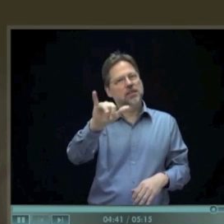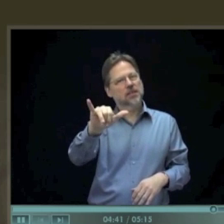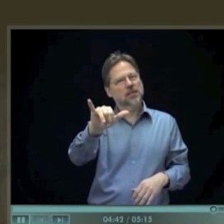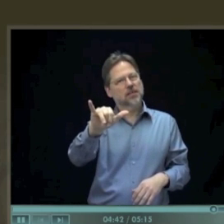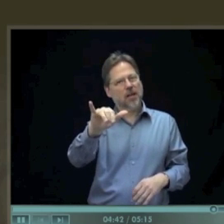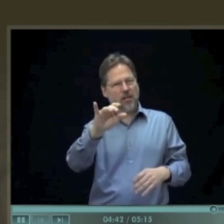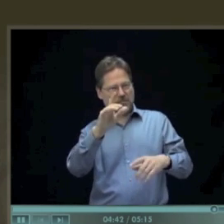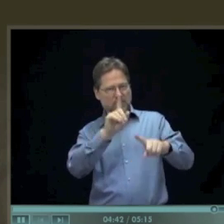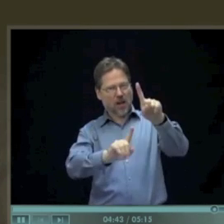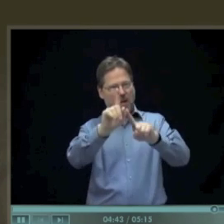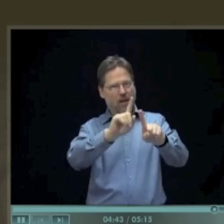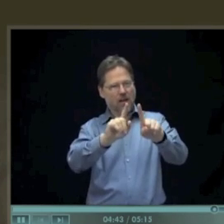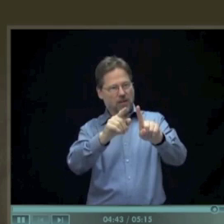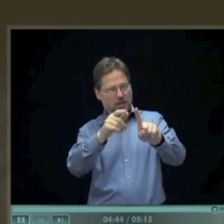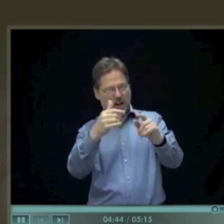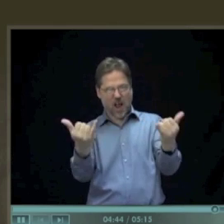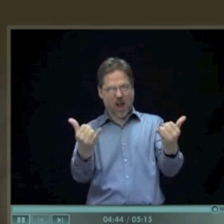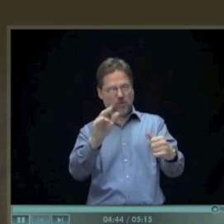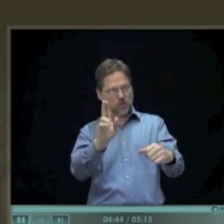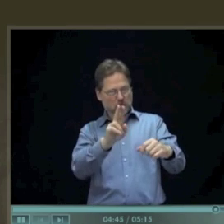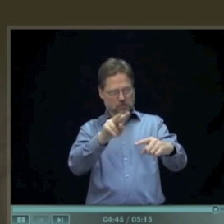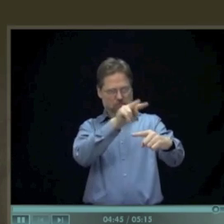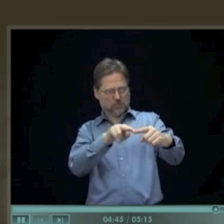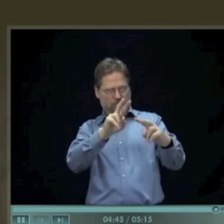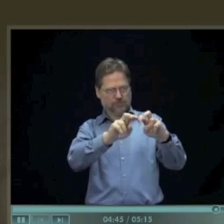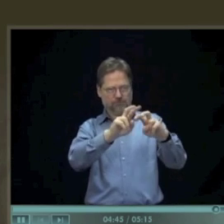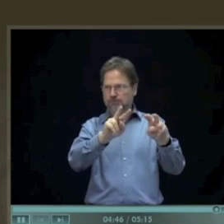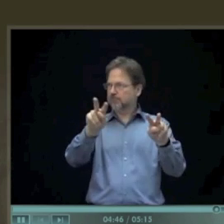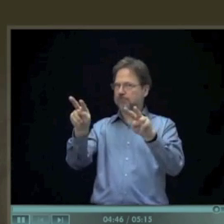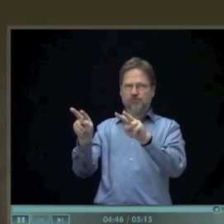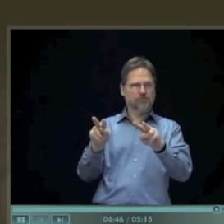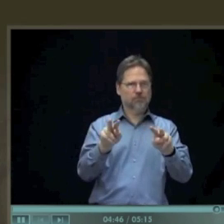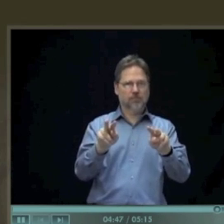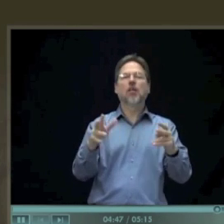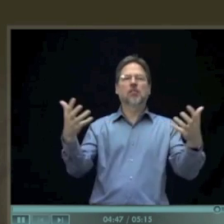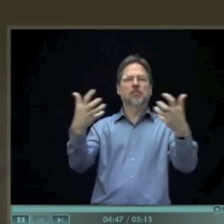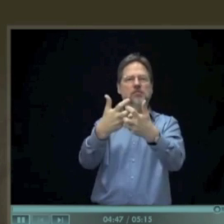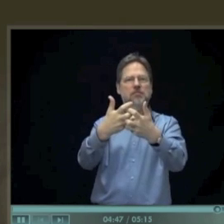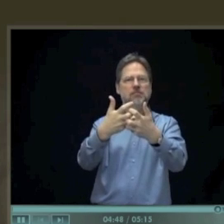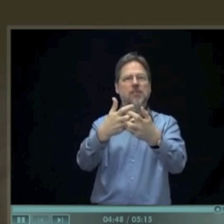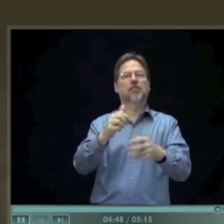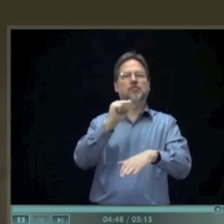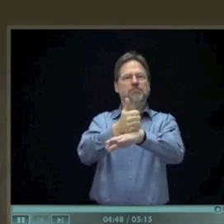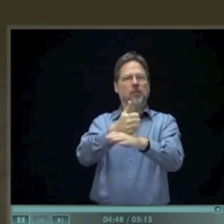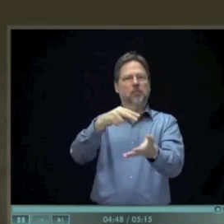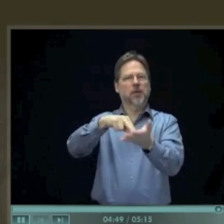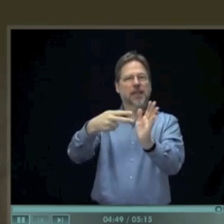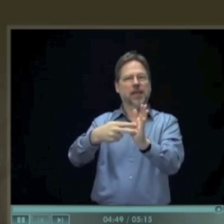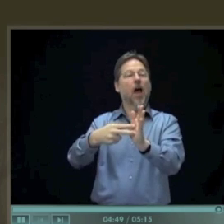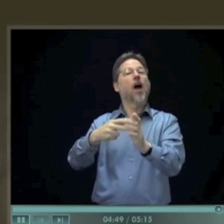explain the unexplained. But people tend to look at the iconicity of signs. And they look around